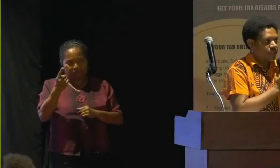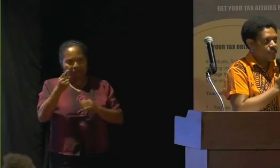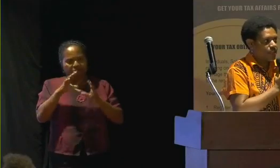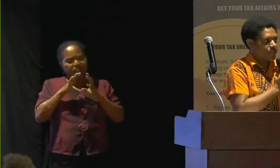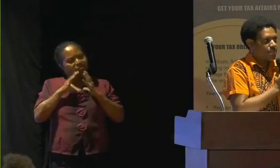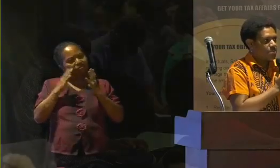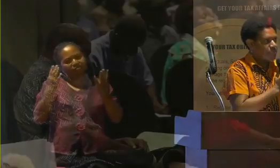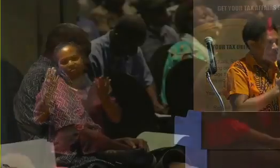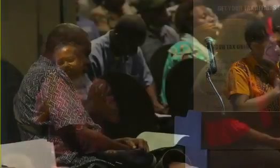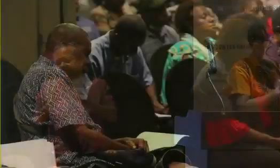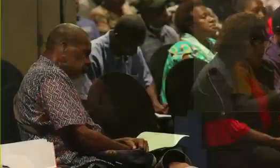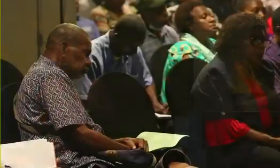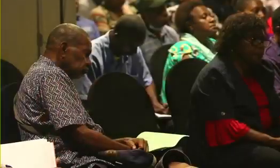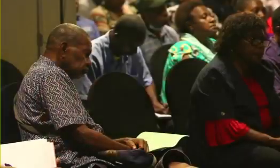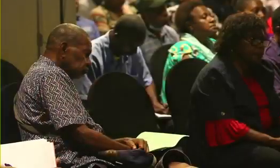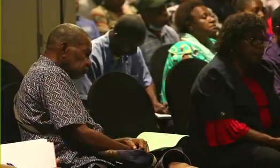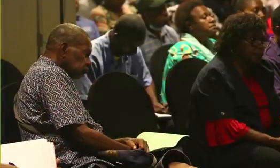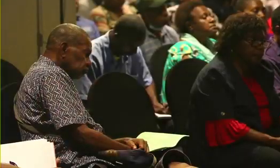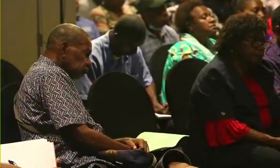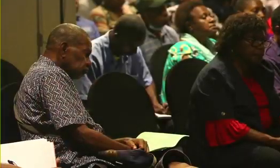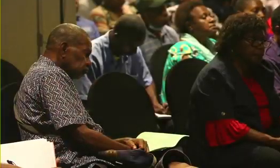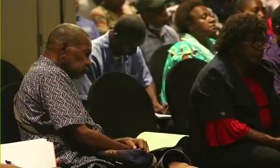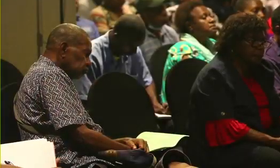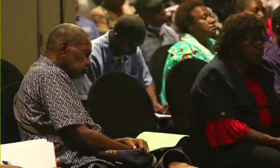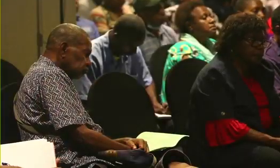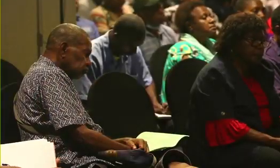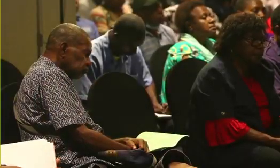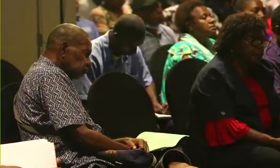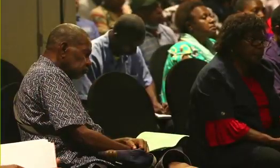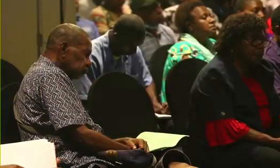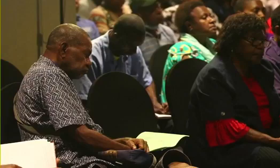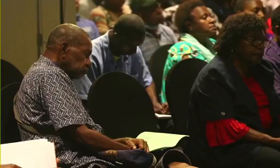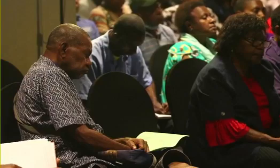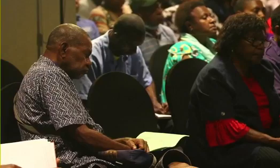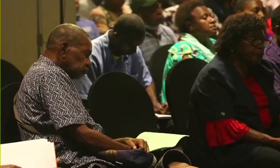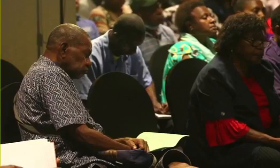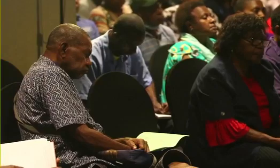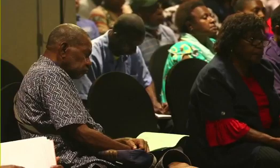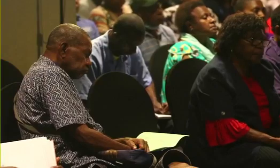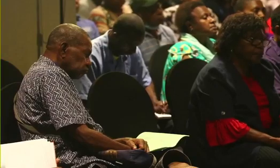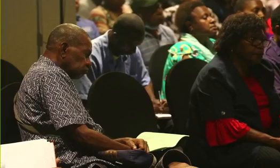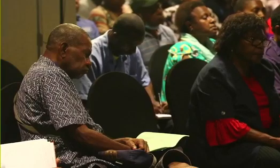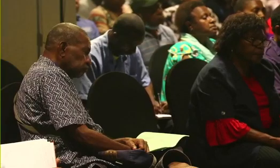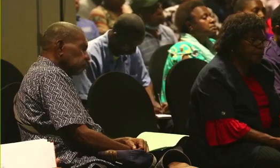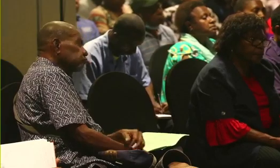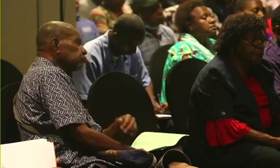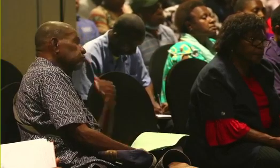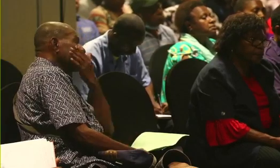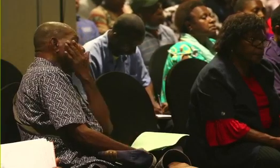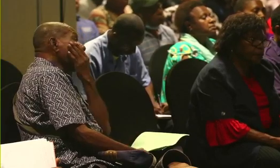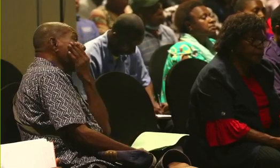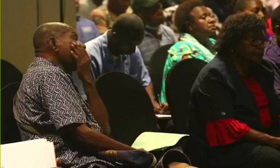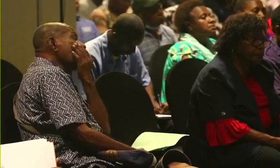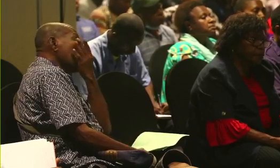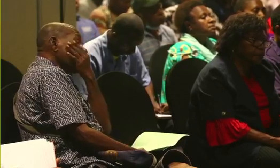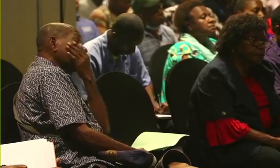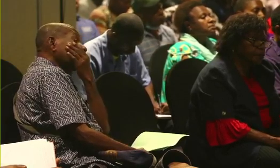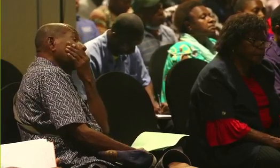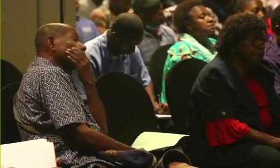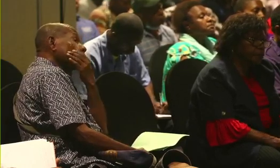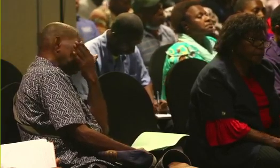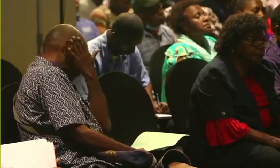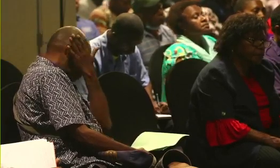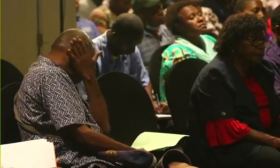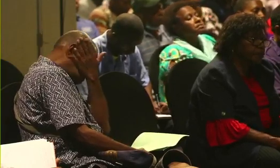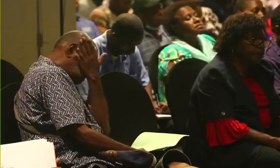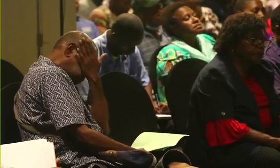of other methods that you can utilize for your small business. So if you are having lunch somewhere